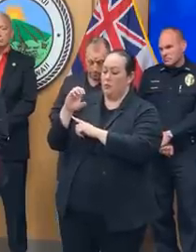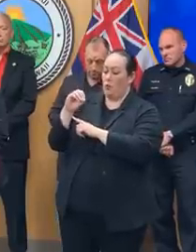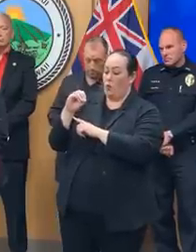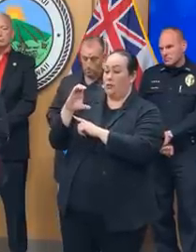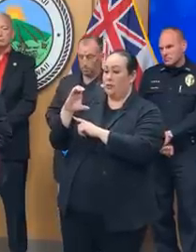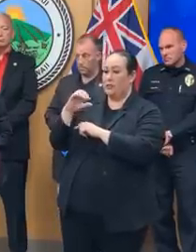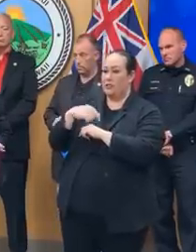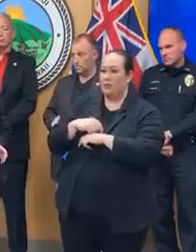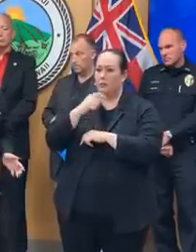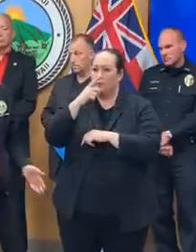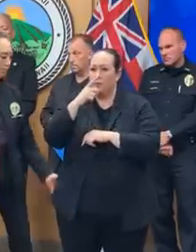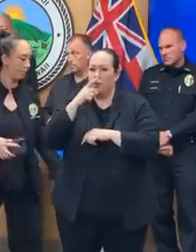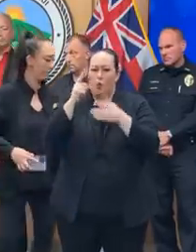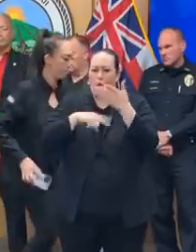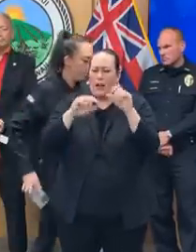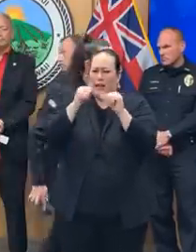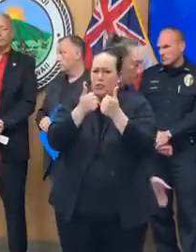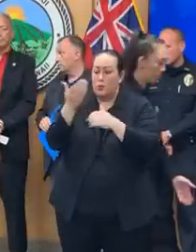town Tuesday afternoon?